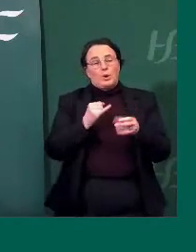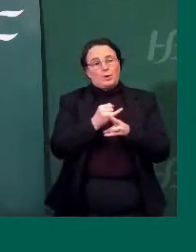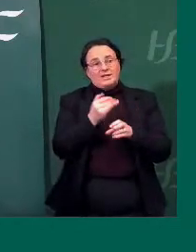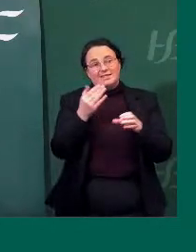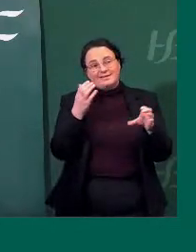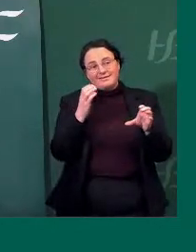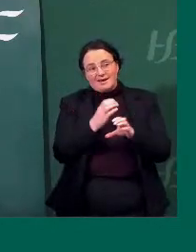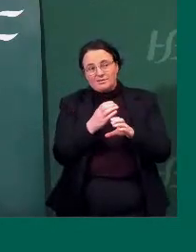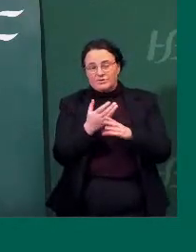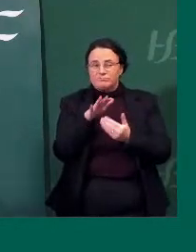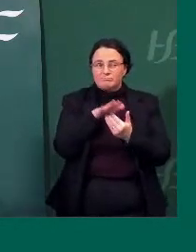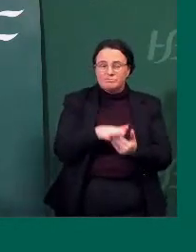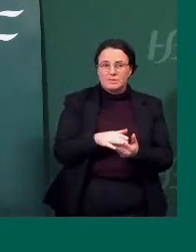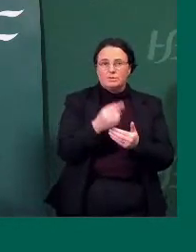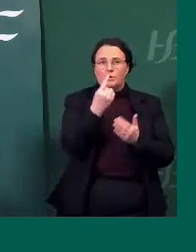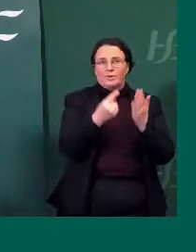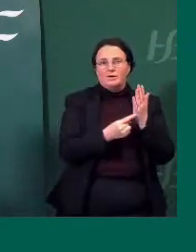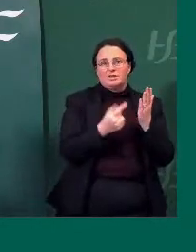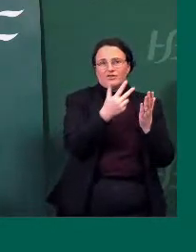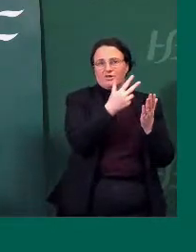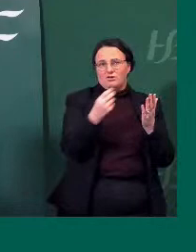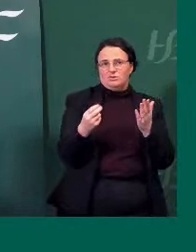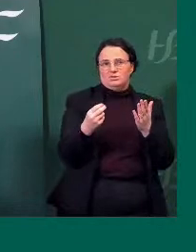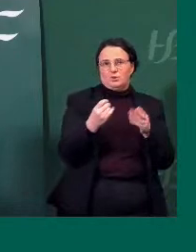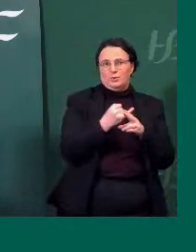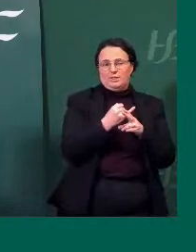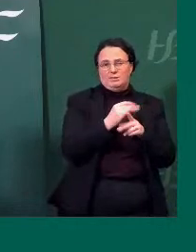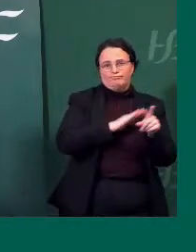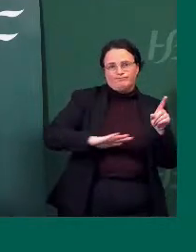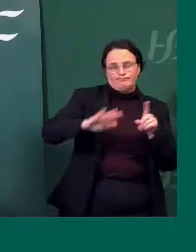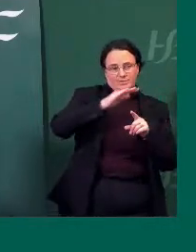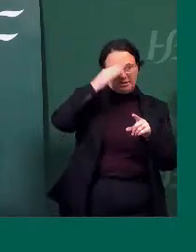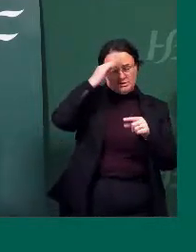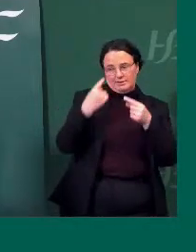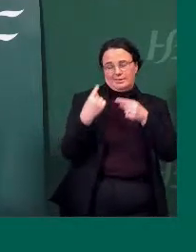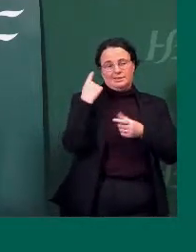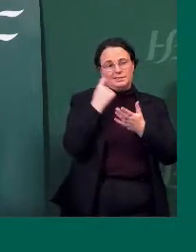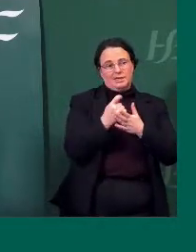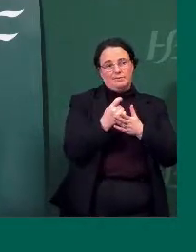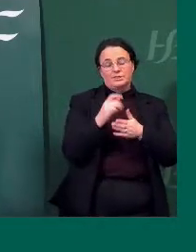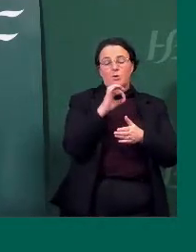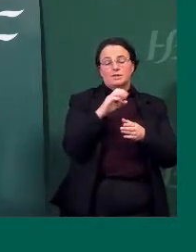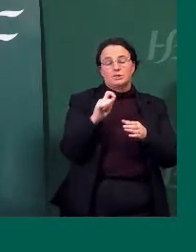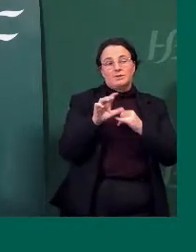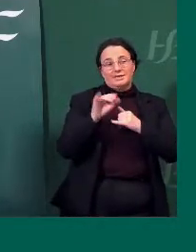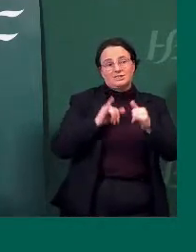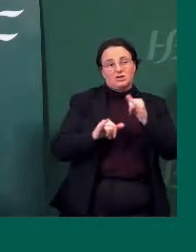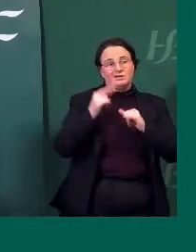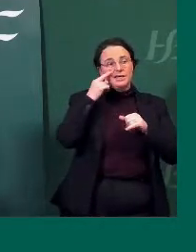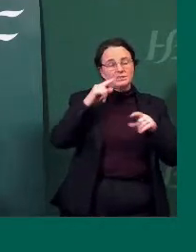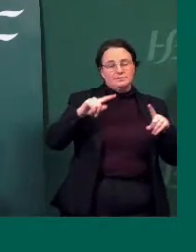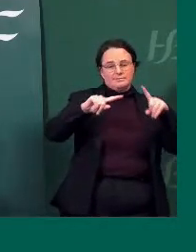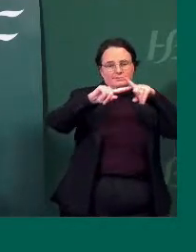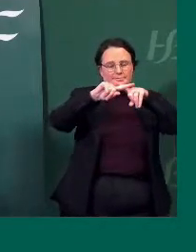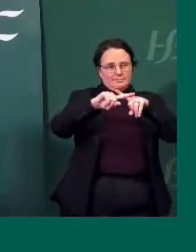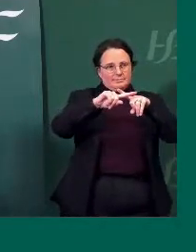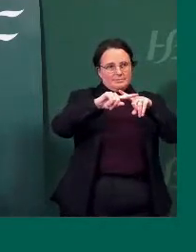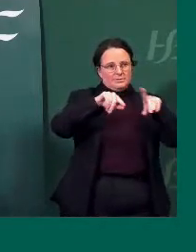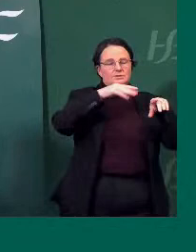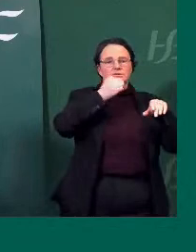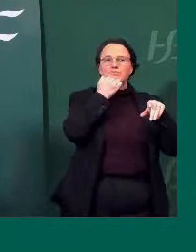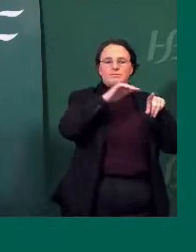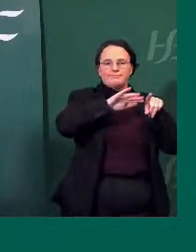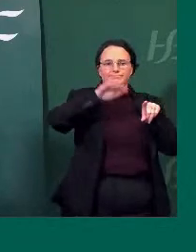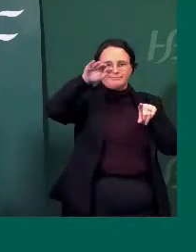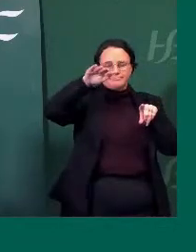we had about 1,300 nationally at that time. You can see there, as of October of last year, that graph crosses over. So actually, the numbers